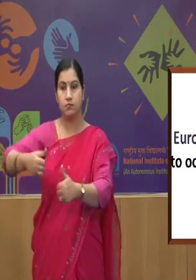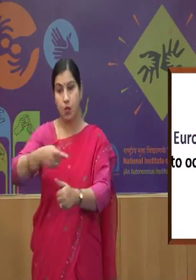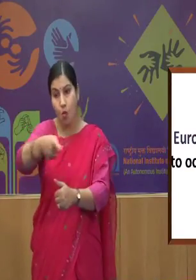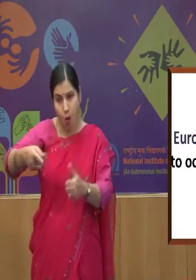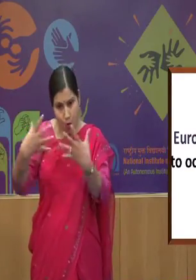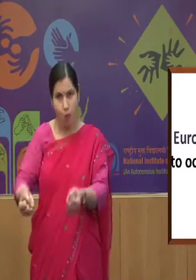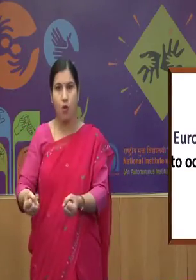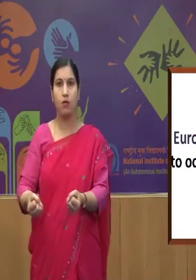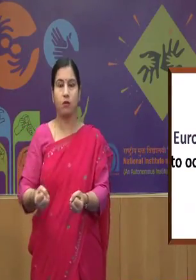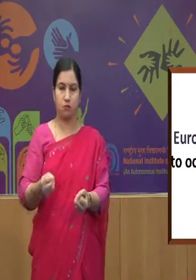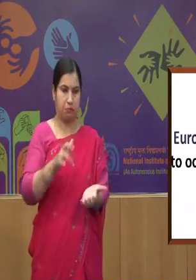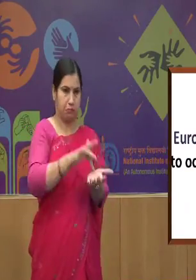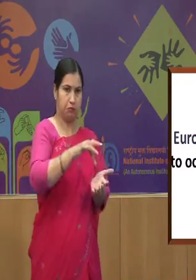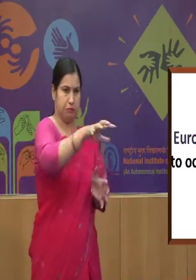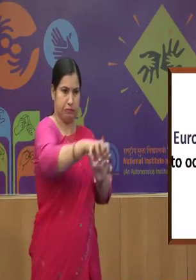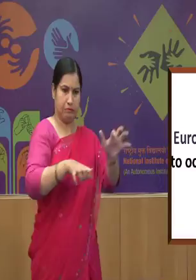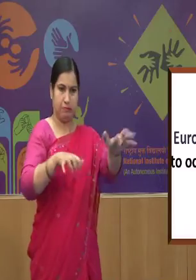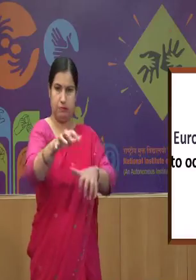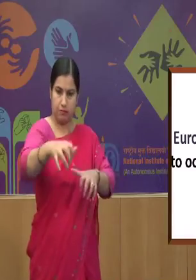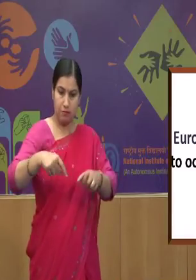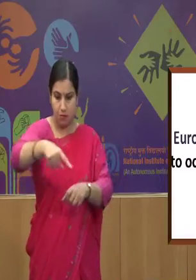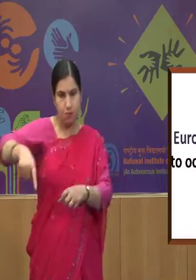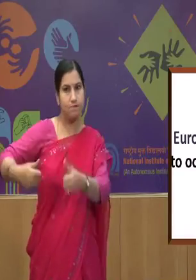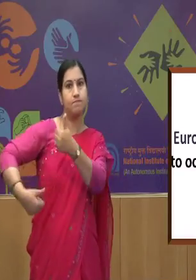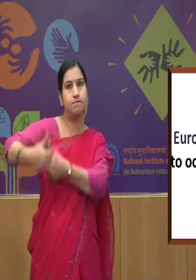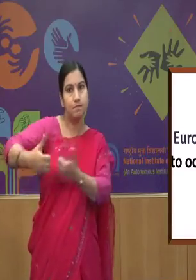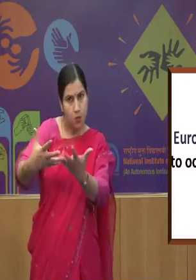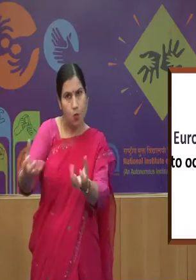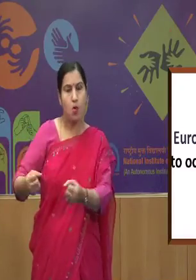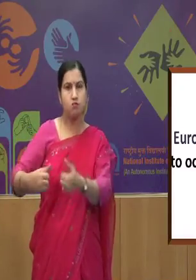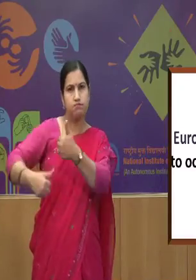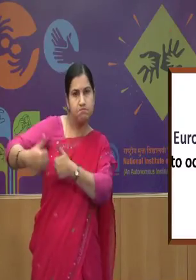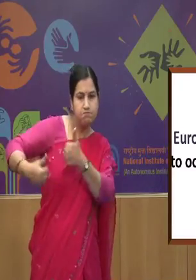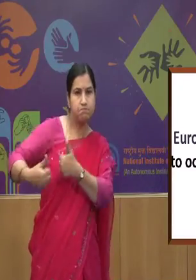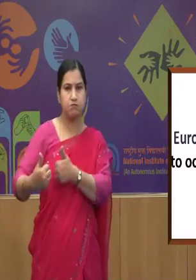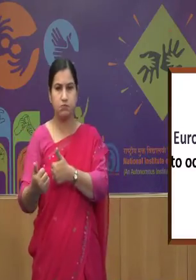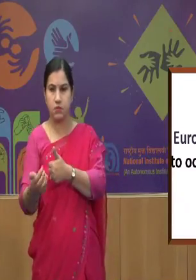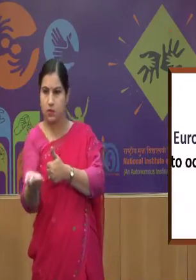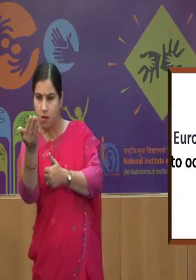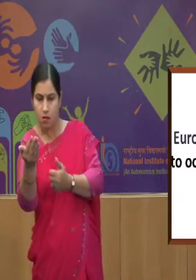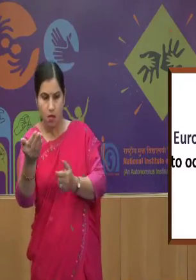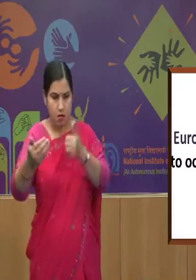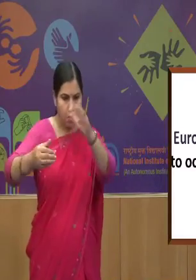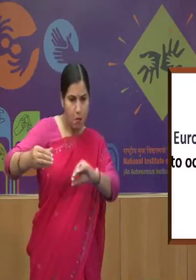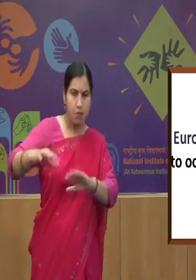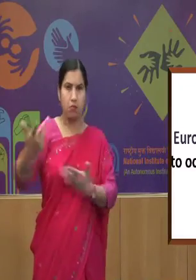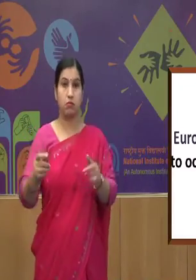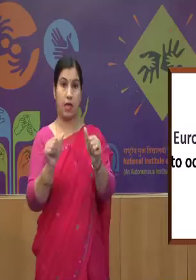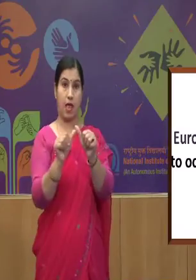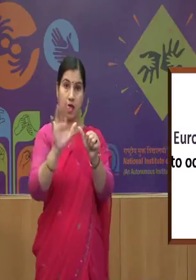to occupy as many colonies as possible in Asia and Africa.